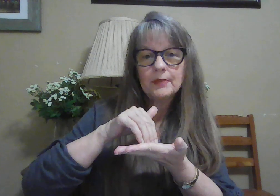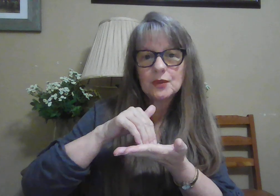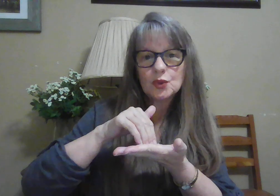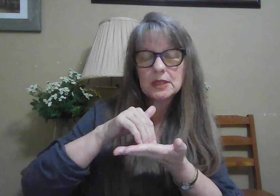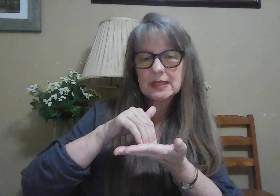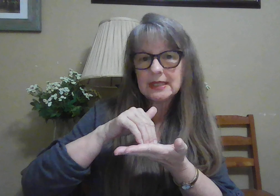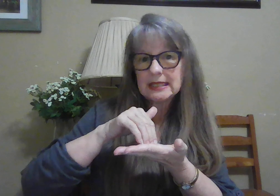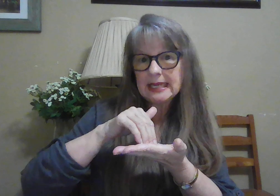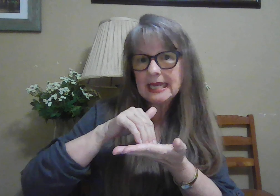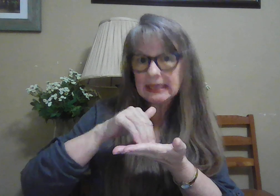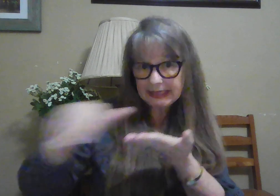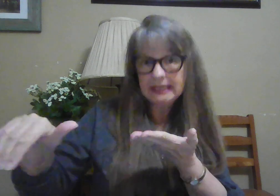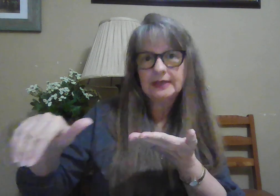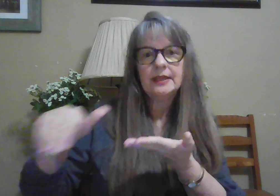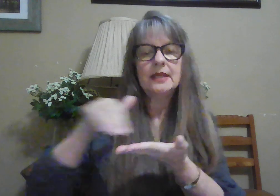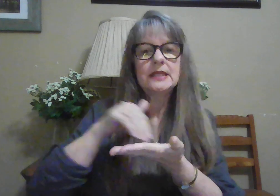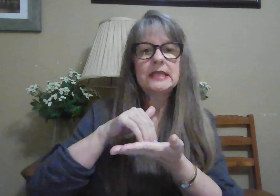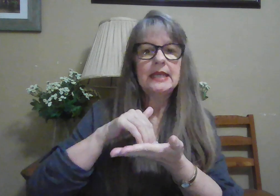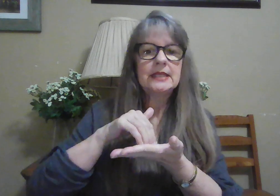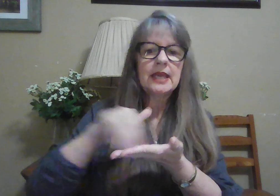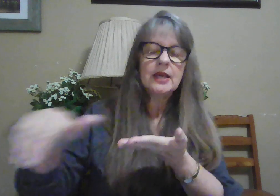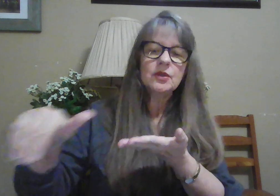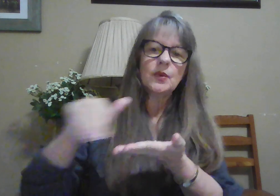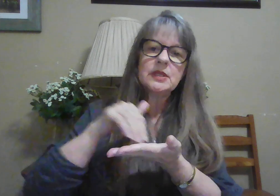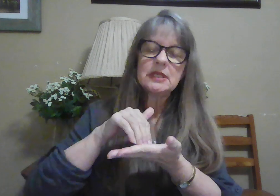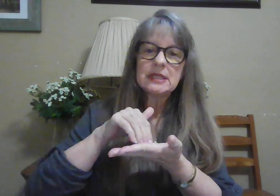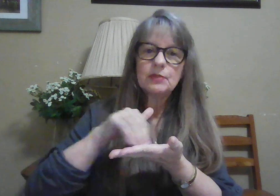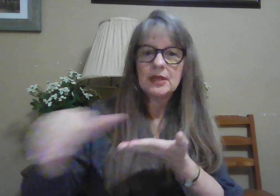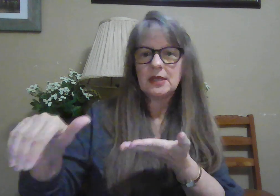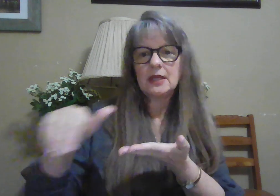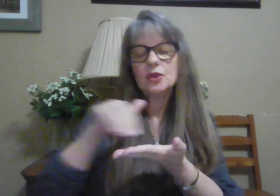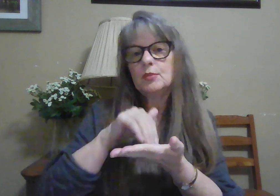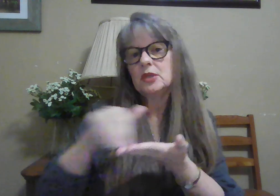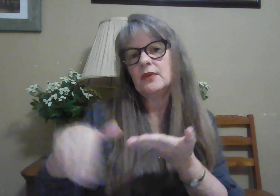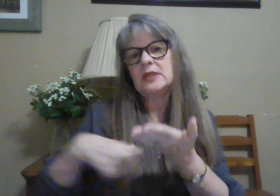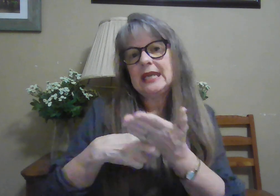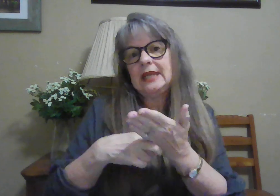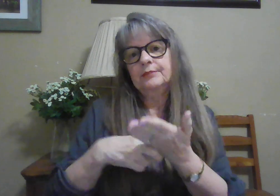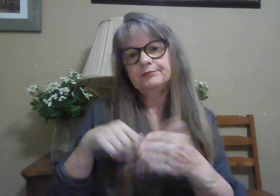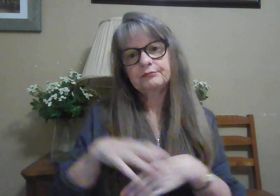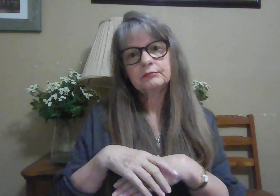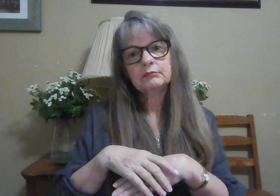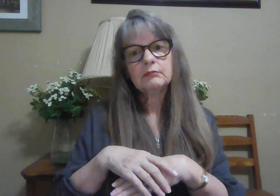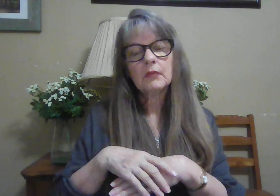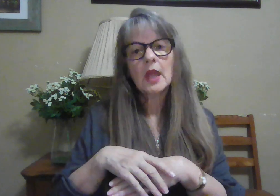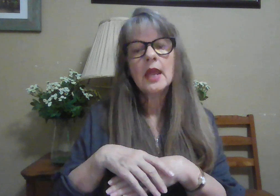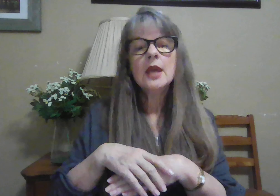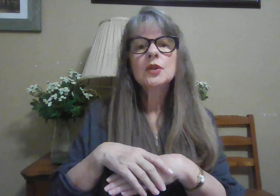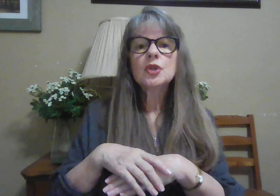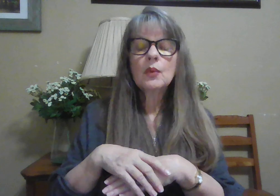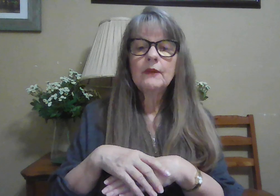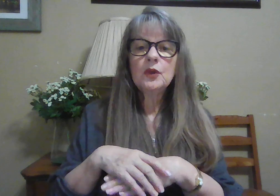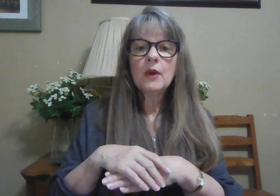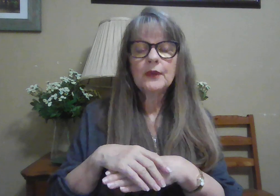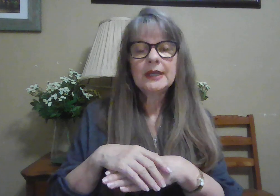the slate clean in a sense. So it's dismiss, like a dismiss of a ticket. So if you want